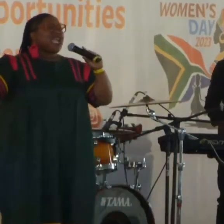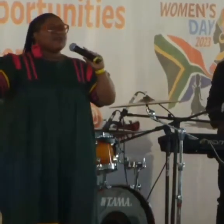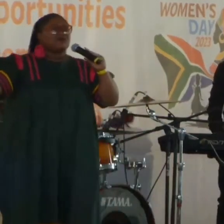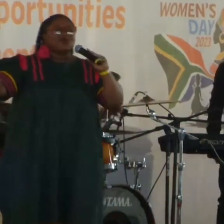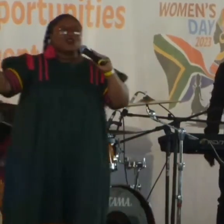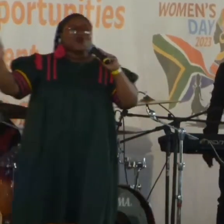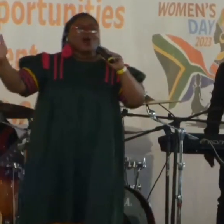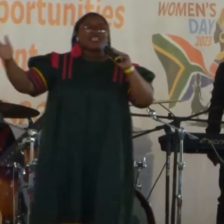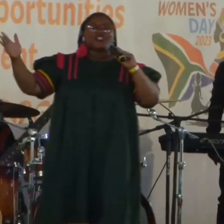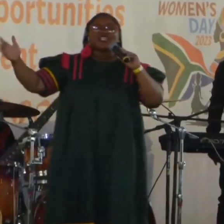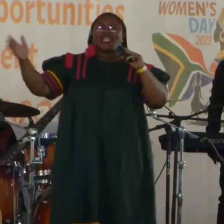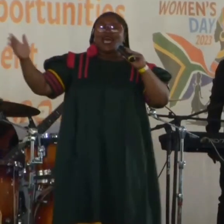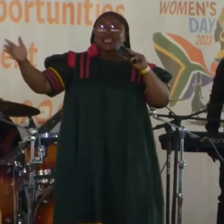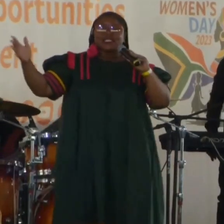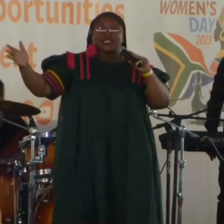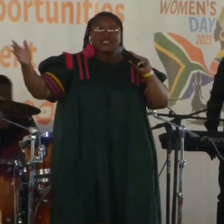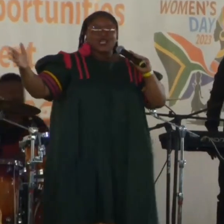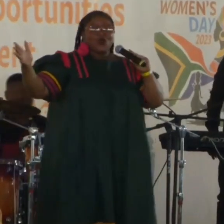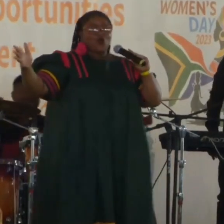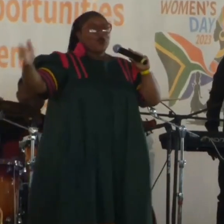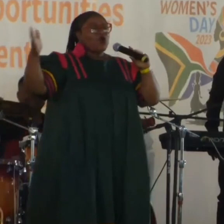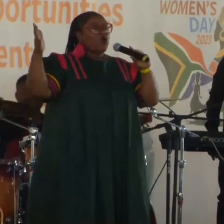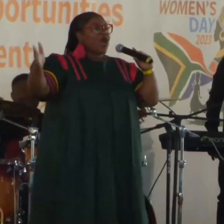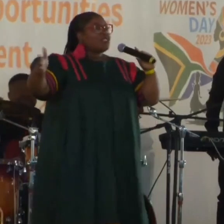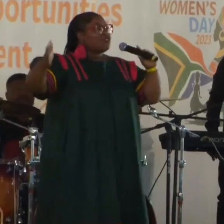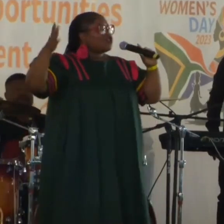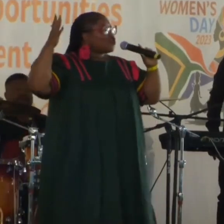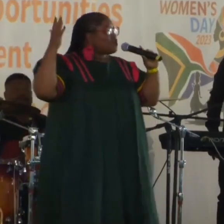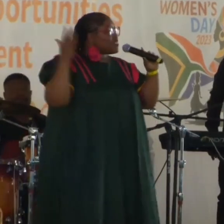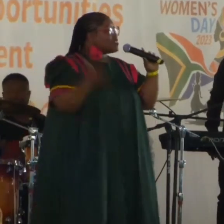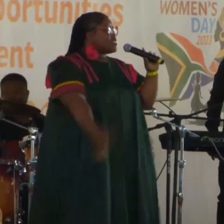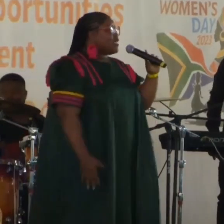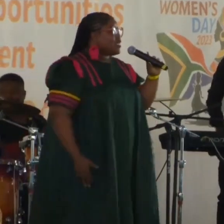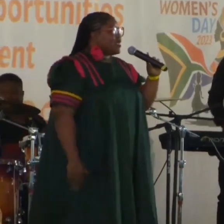our names on the washing lines. We